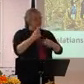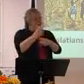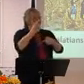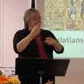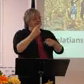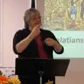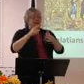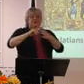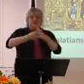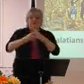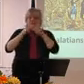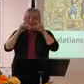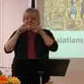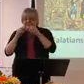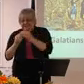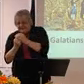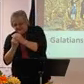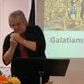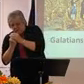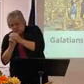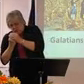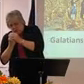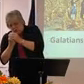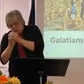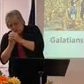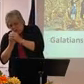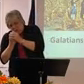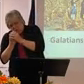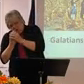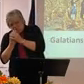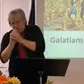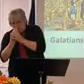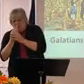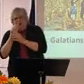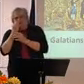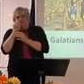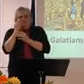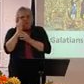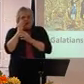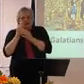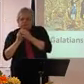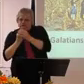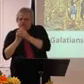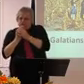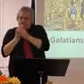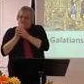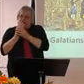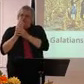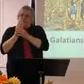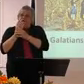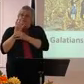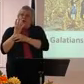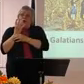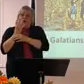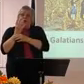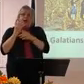And you start to see those little buds and those little flower shoots pop up, whatever. And